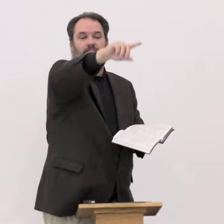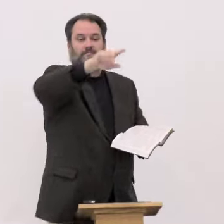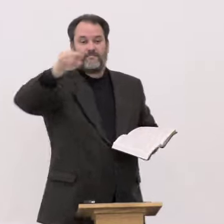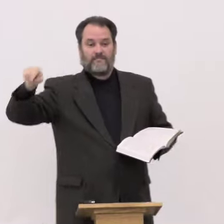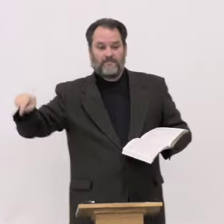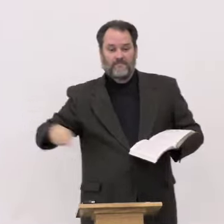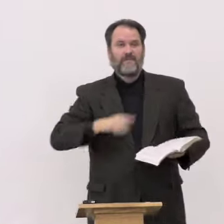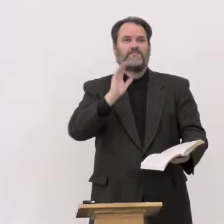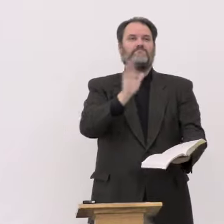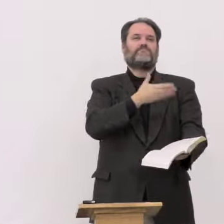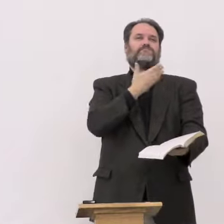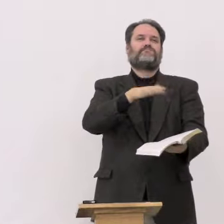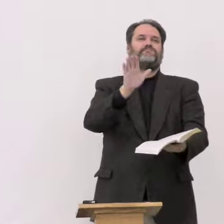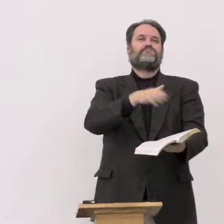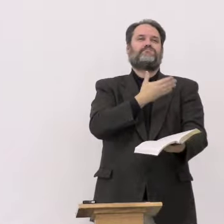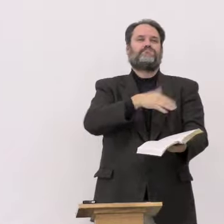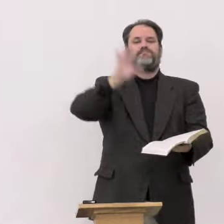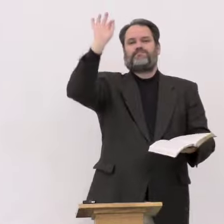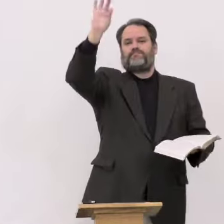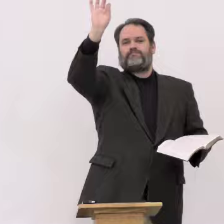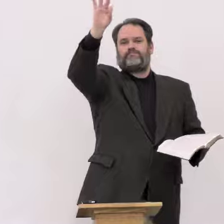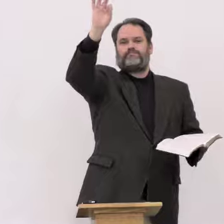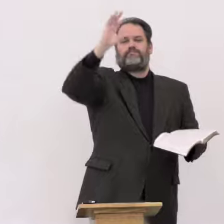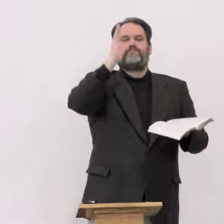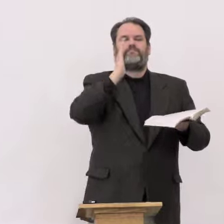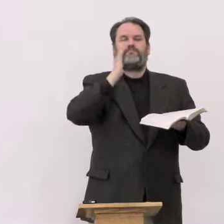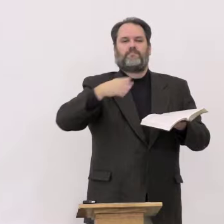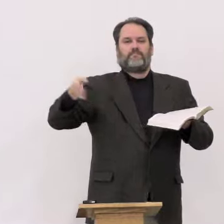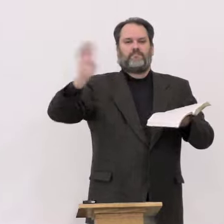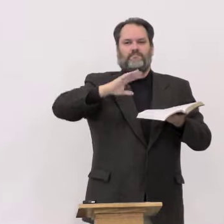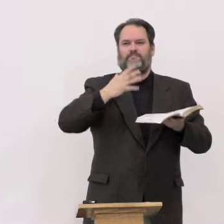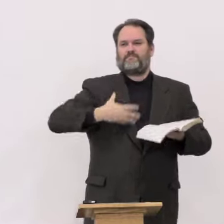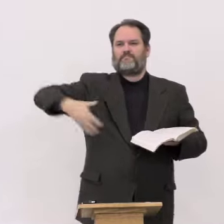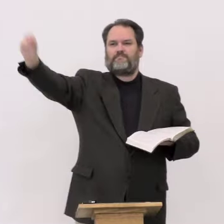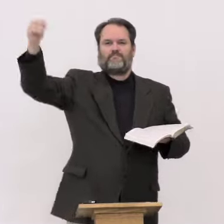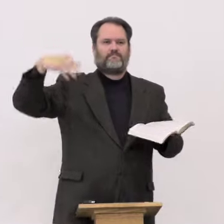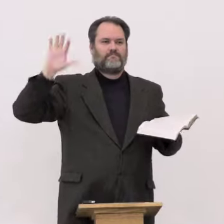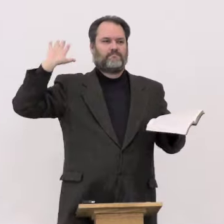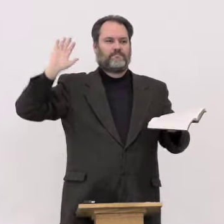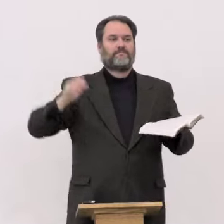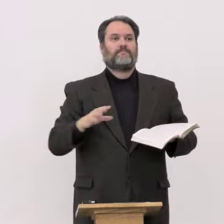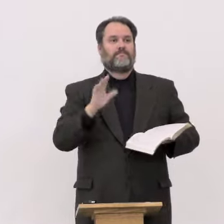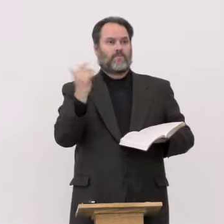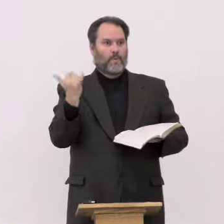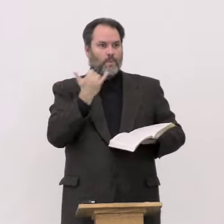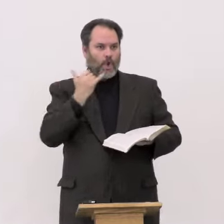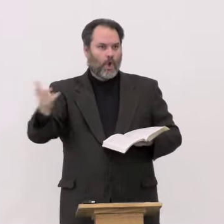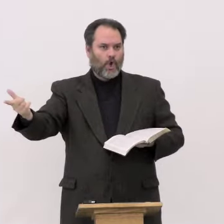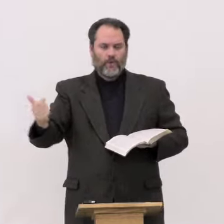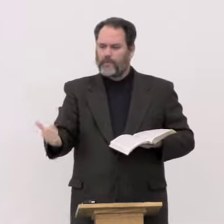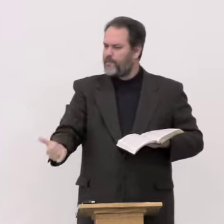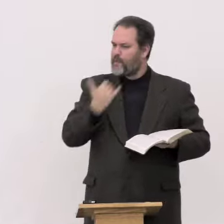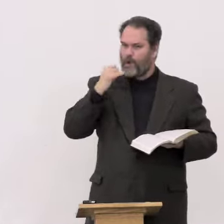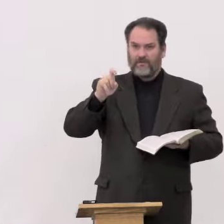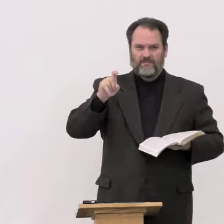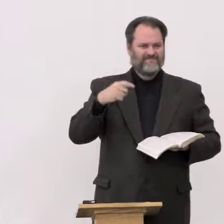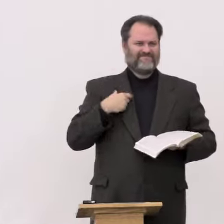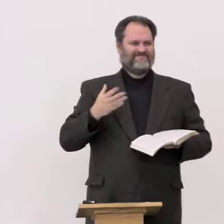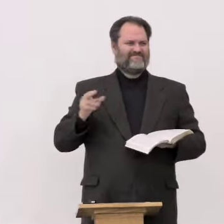that have the offering in the back of the room, and instead of having someone bring it around. We don't